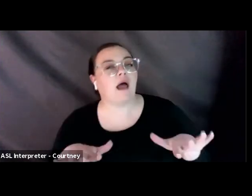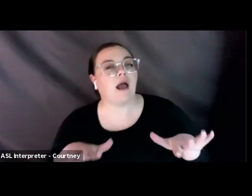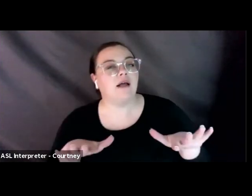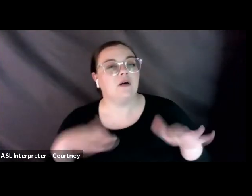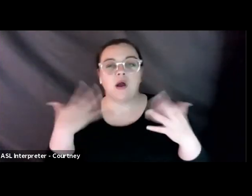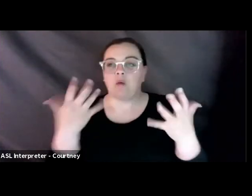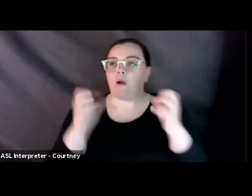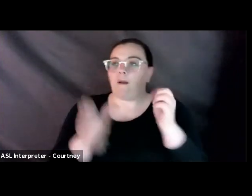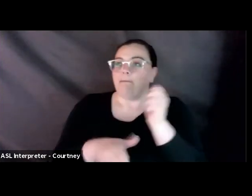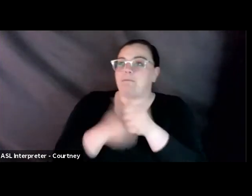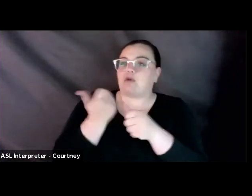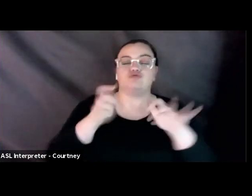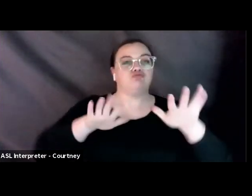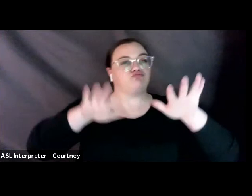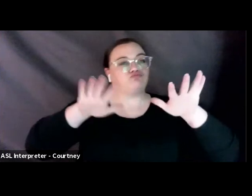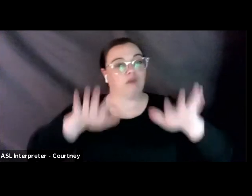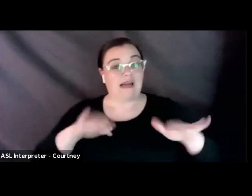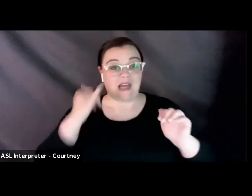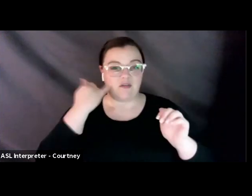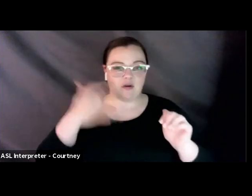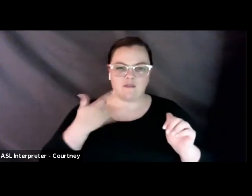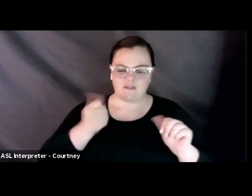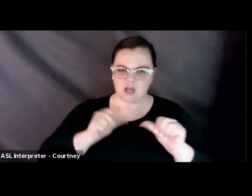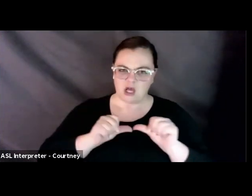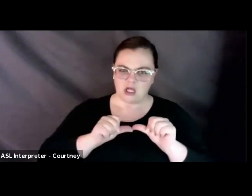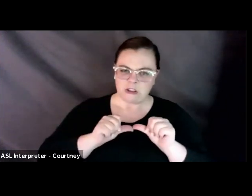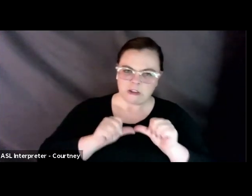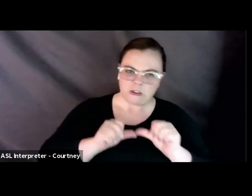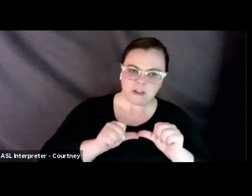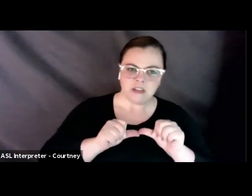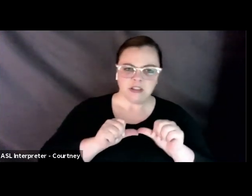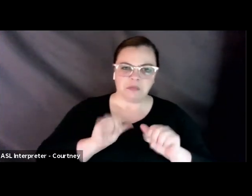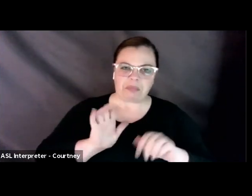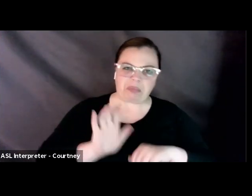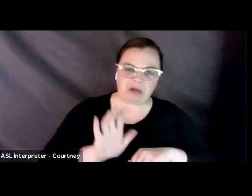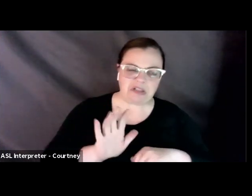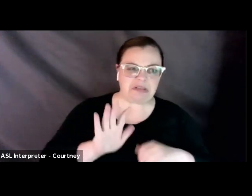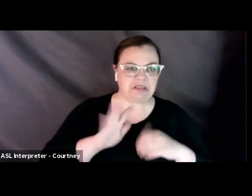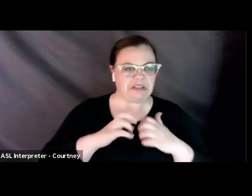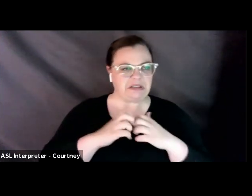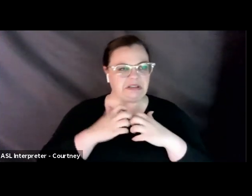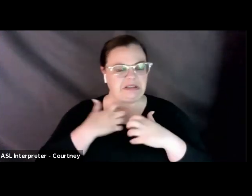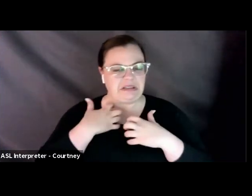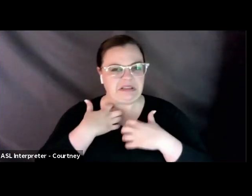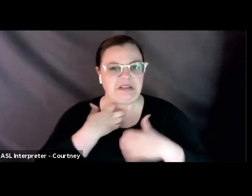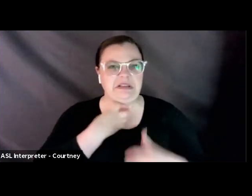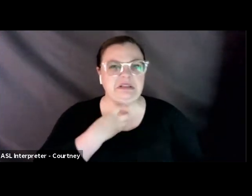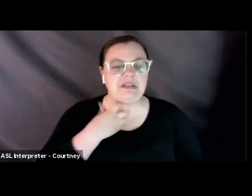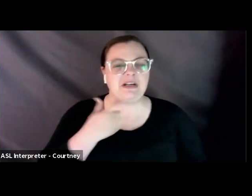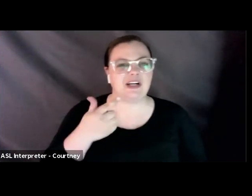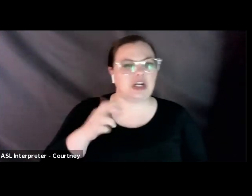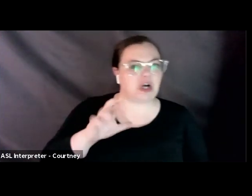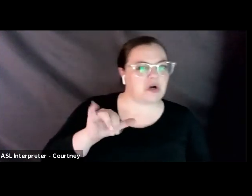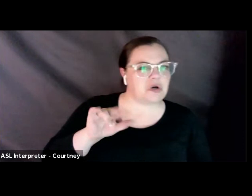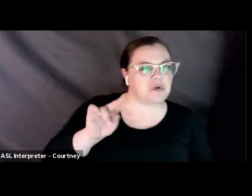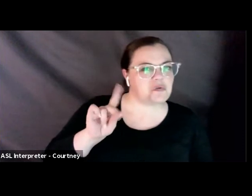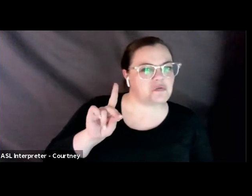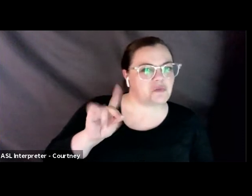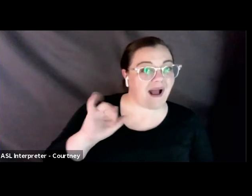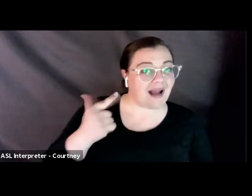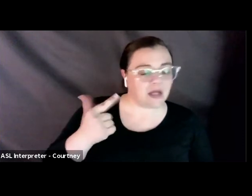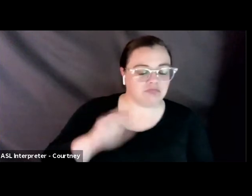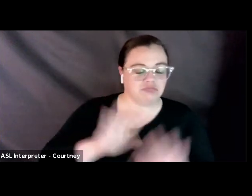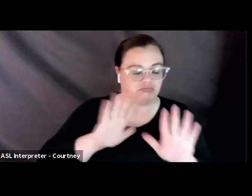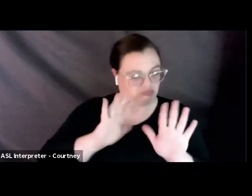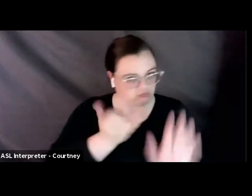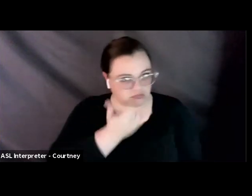relaxed. If it's ever pushing or grinding, wrong. Okay, so the second type that comes